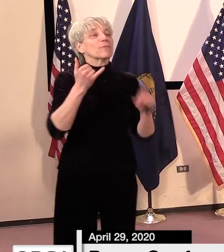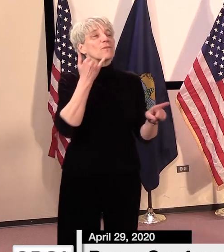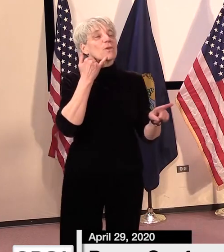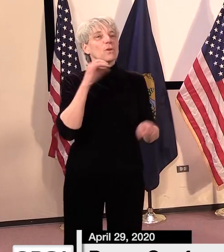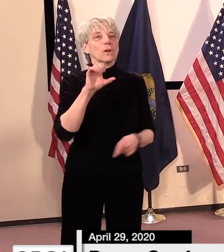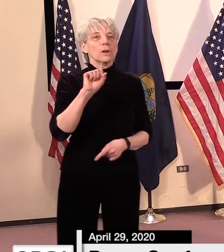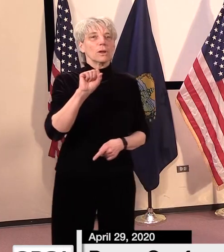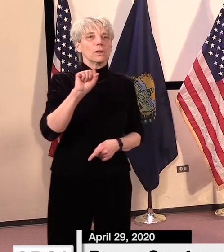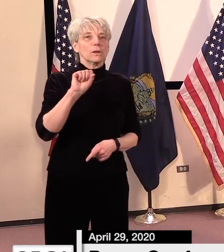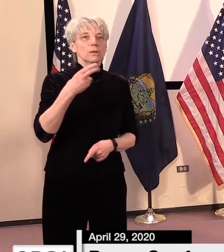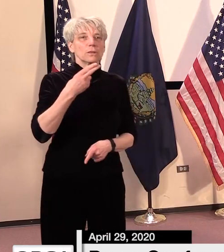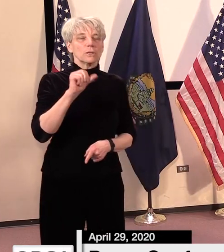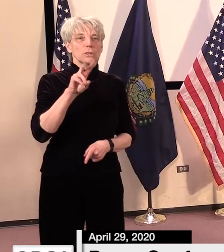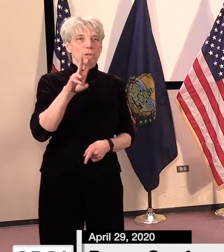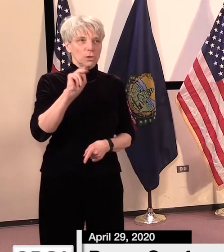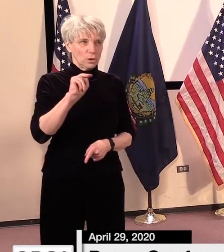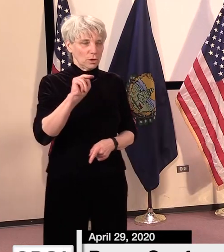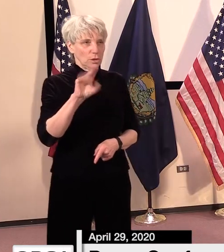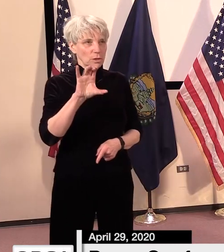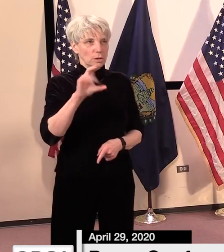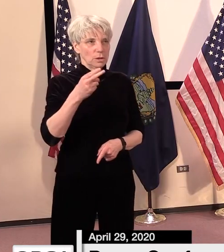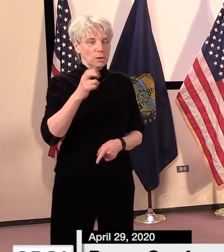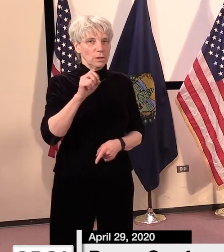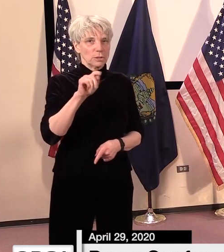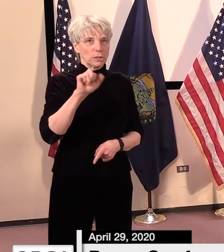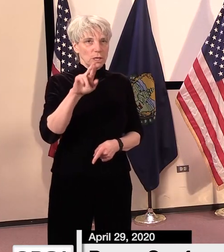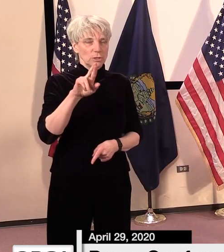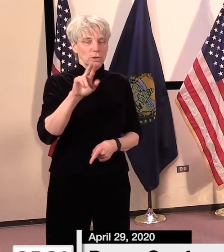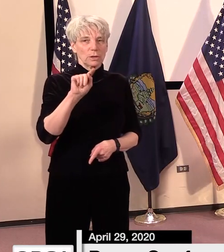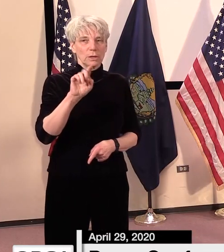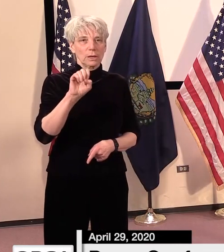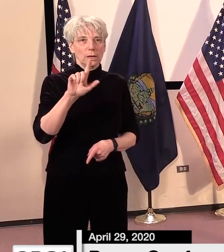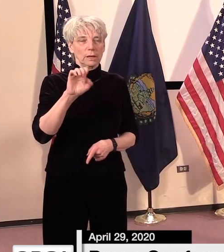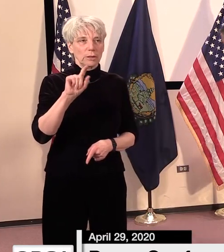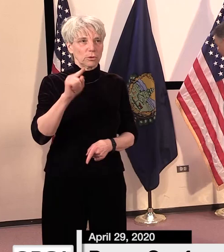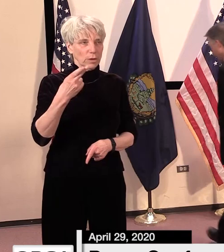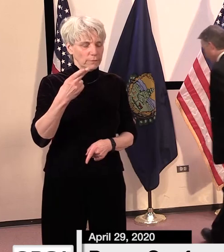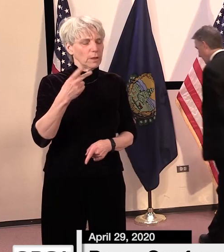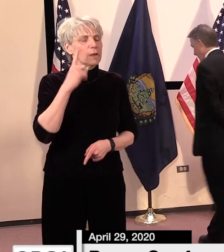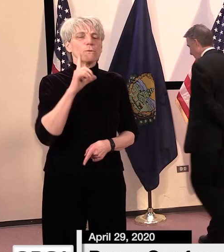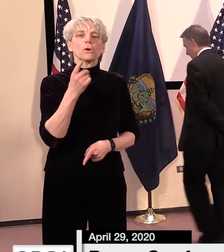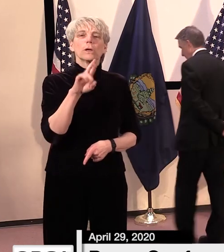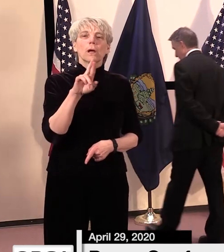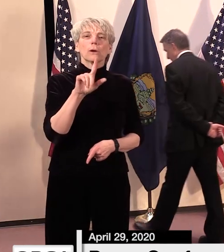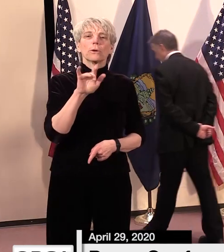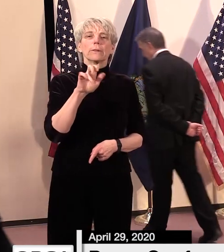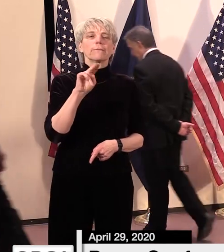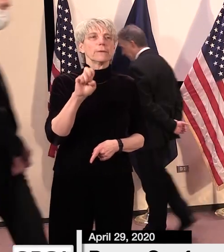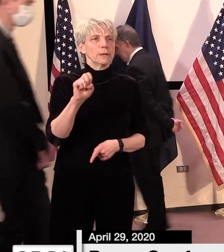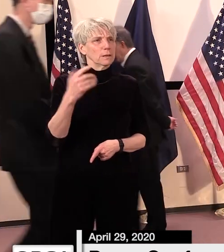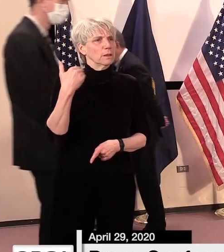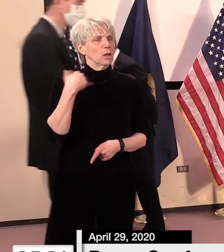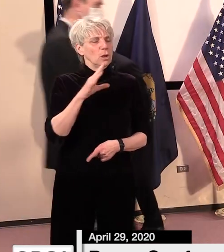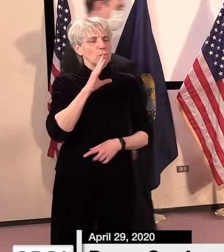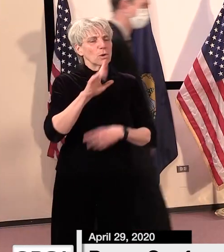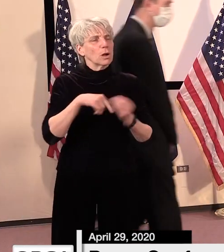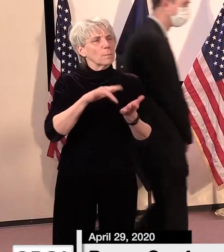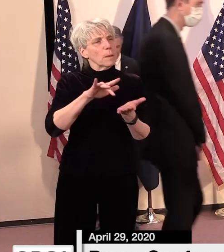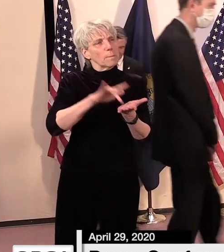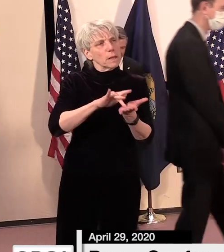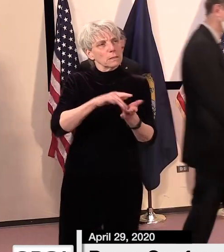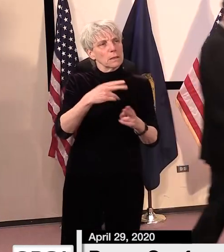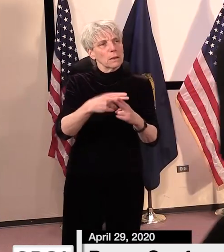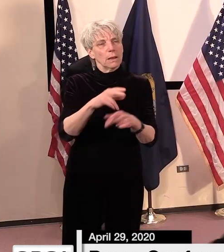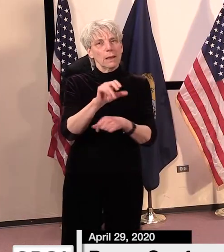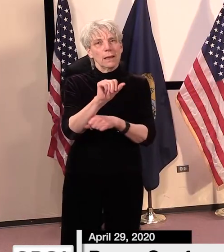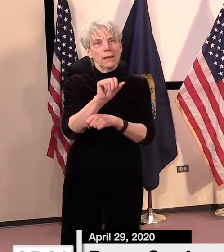Hi, thank you. This is a question for Dr. Levine. In the past, you've spoken about antiviral therapeutics, and it would seem that those